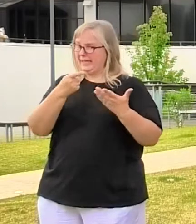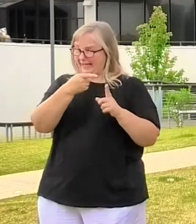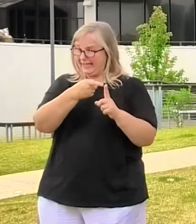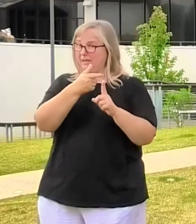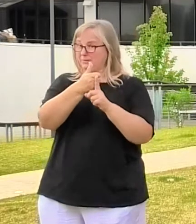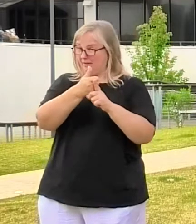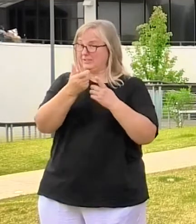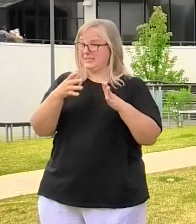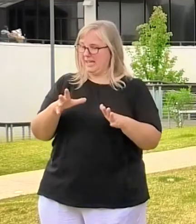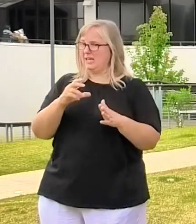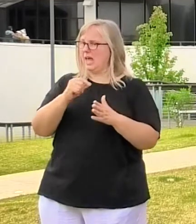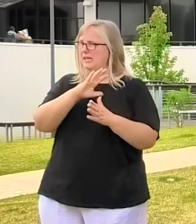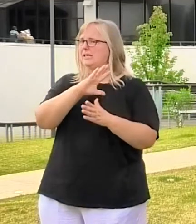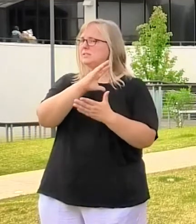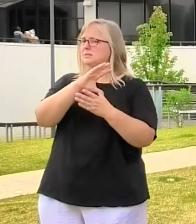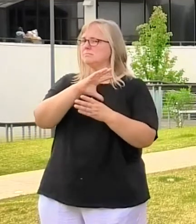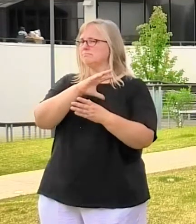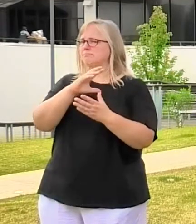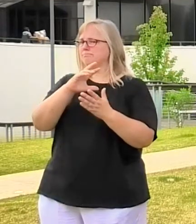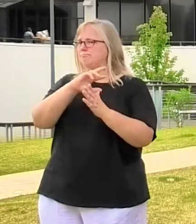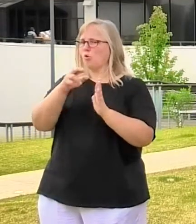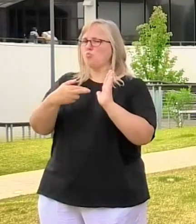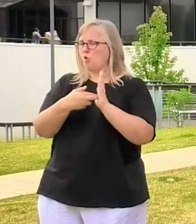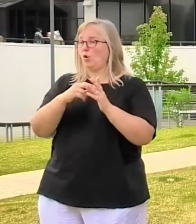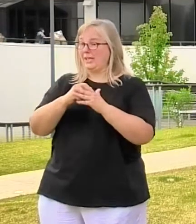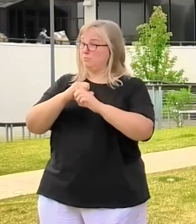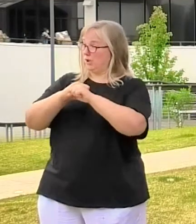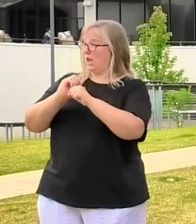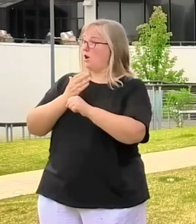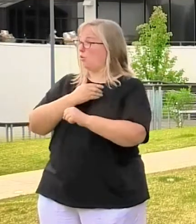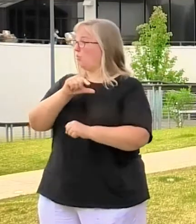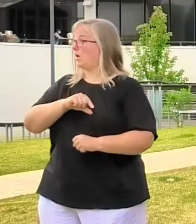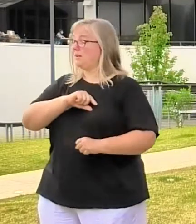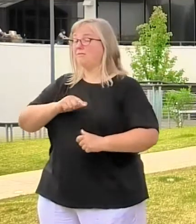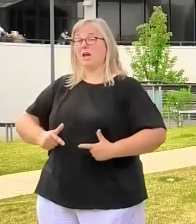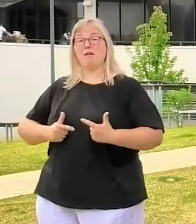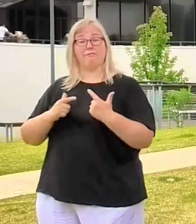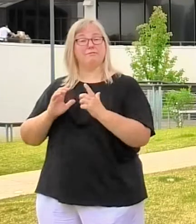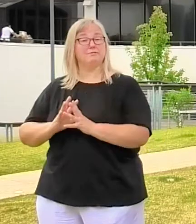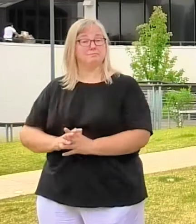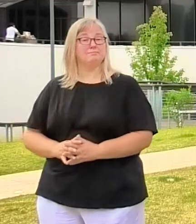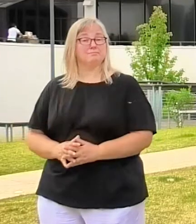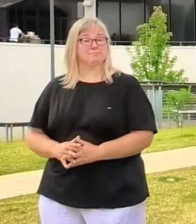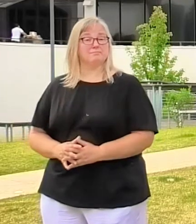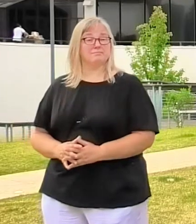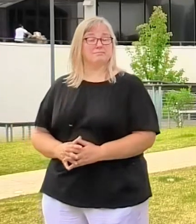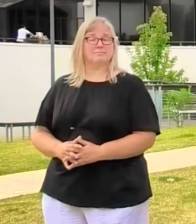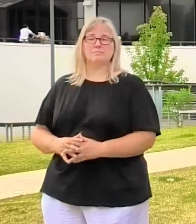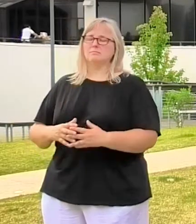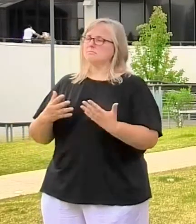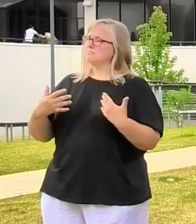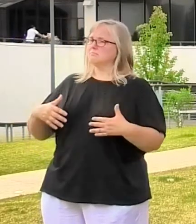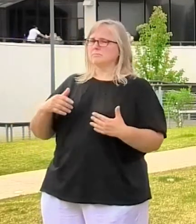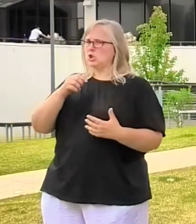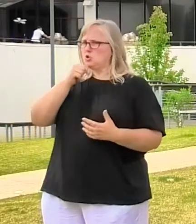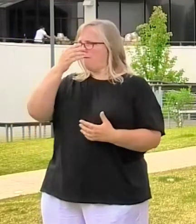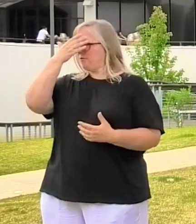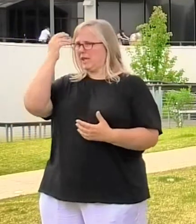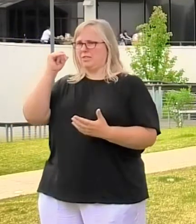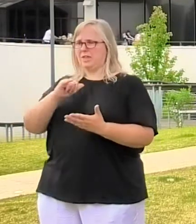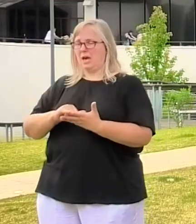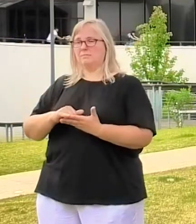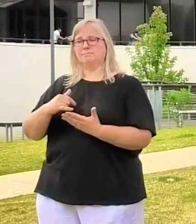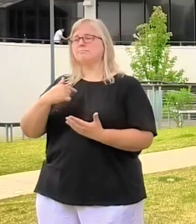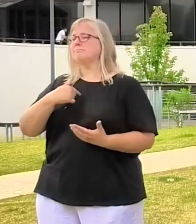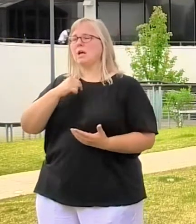played in protecting our quality of life. And, you don't forget that. I